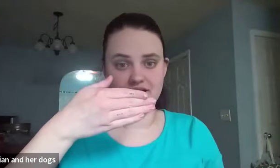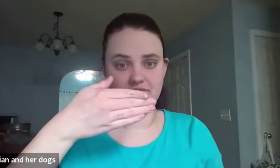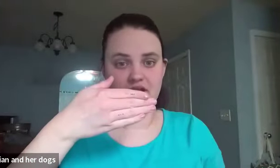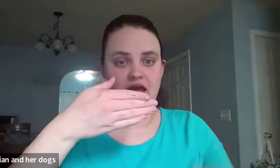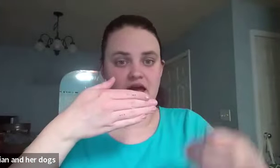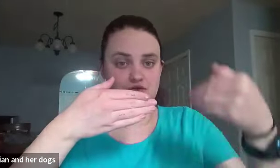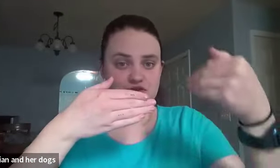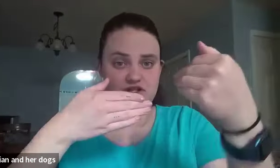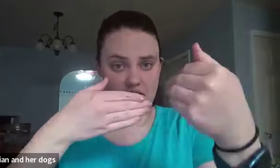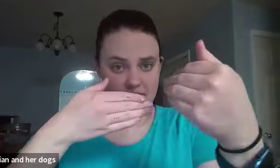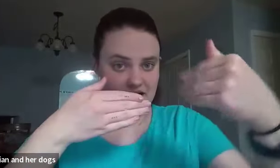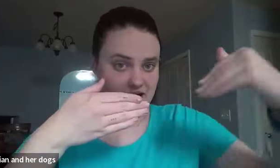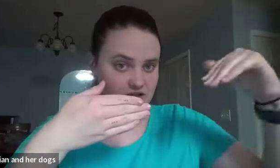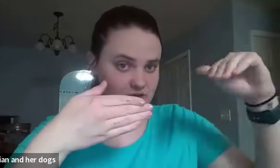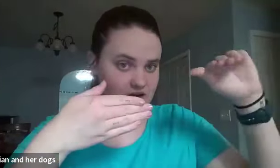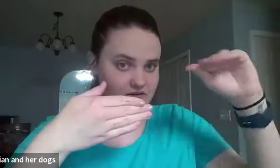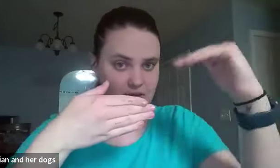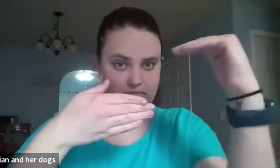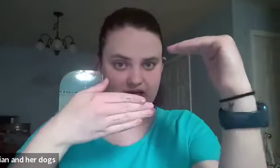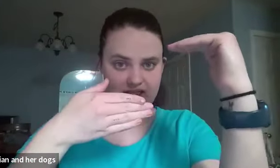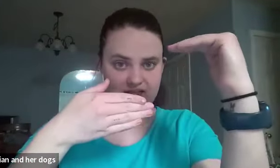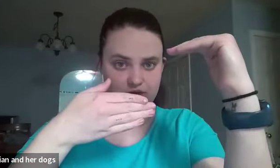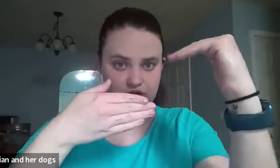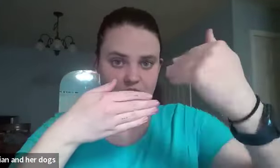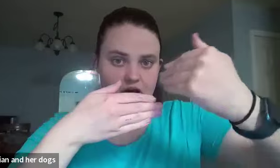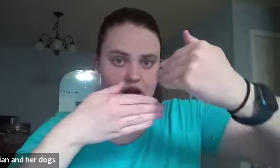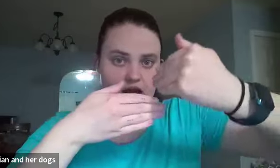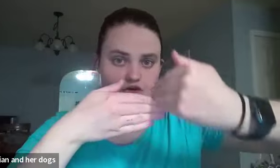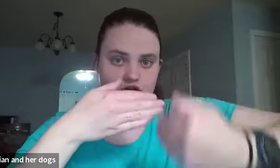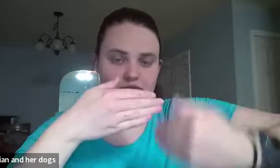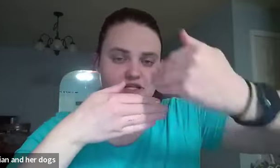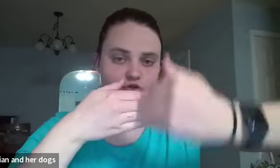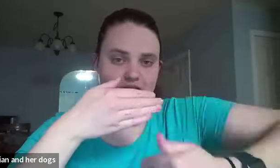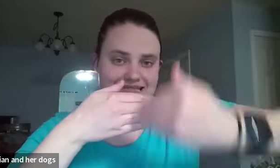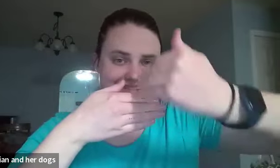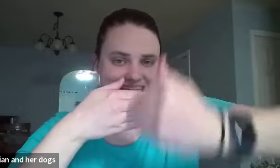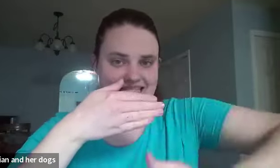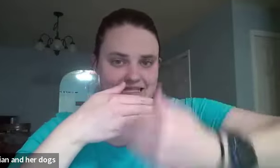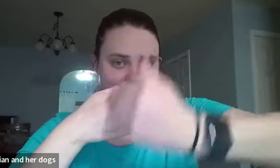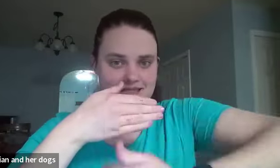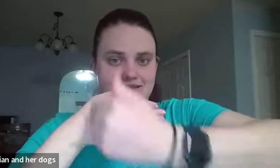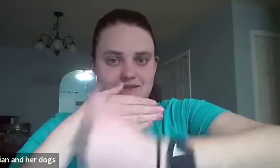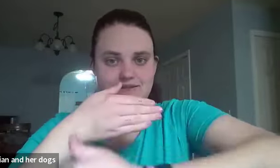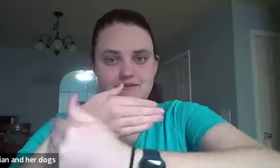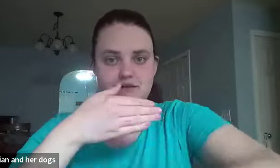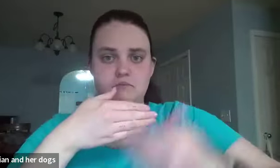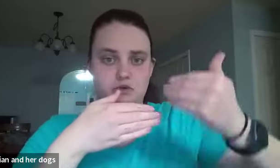sideways. Your dominant hand is going to be kind of in that bent shape, and you're going to pretend to make slices.